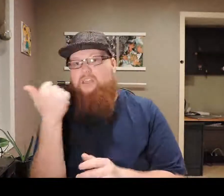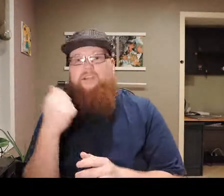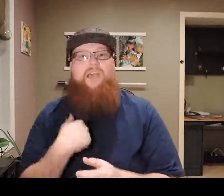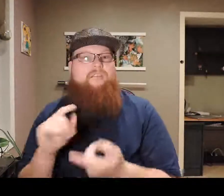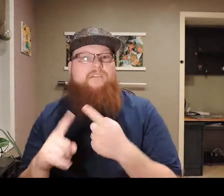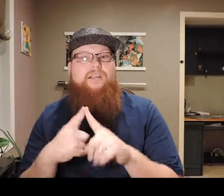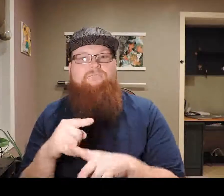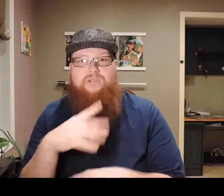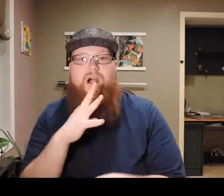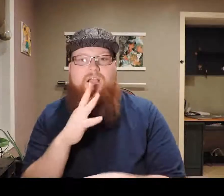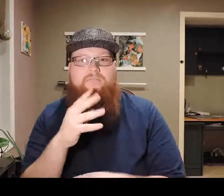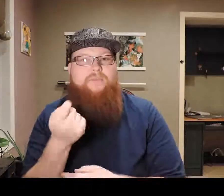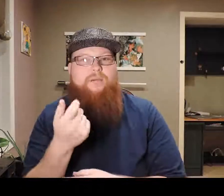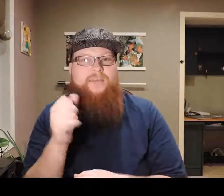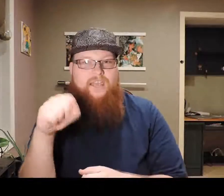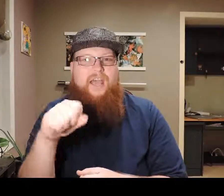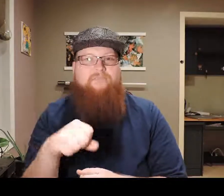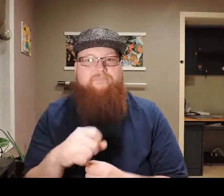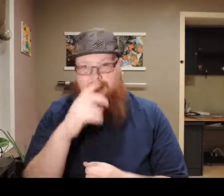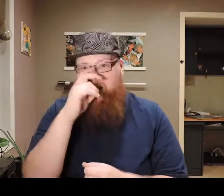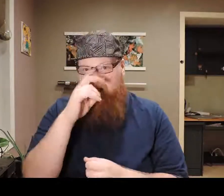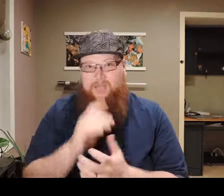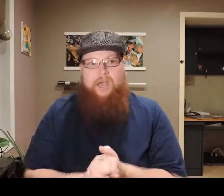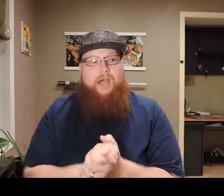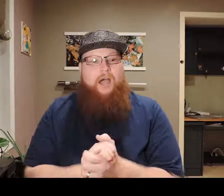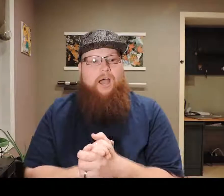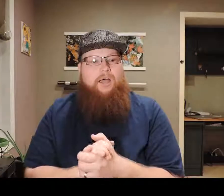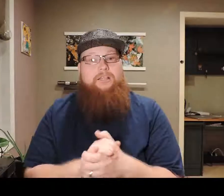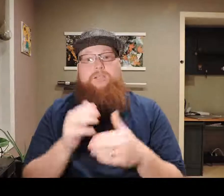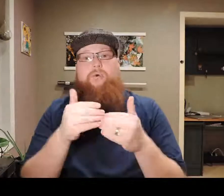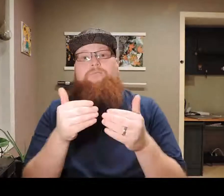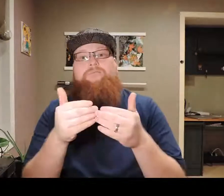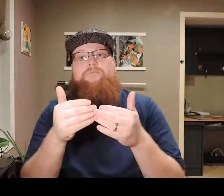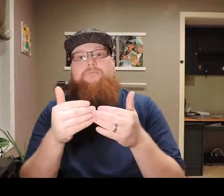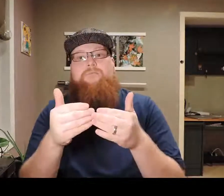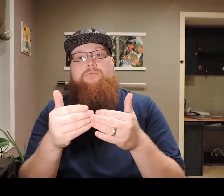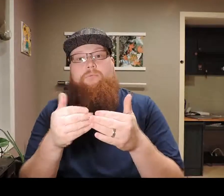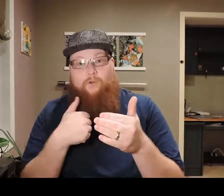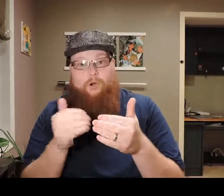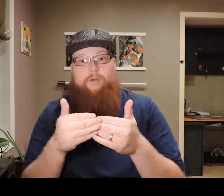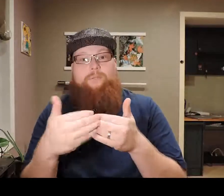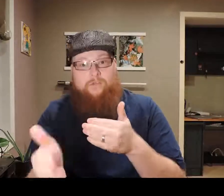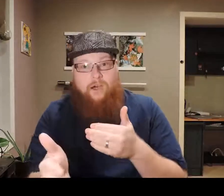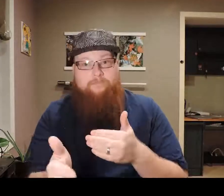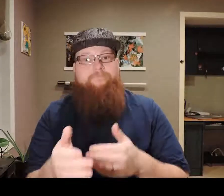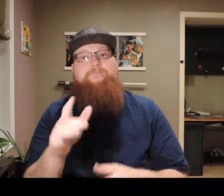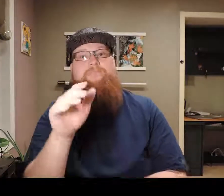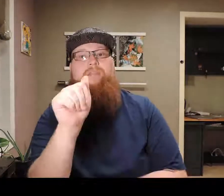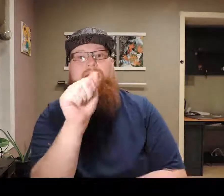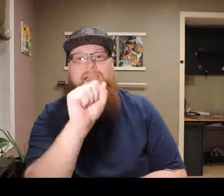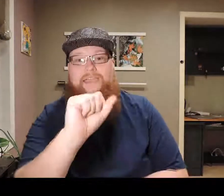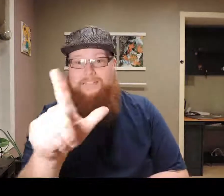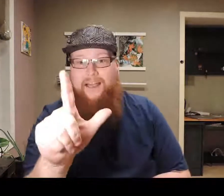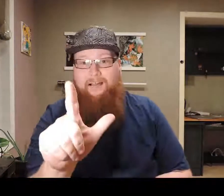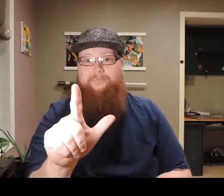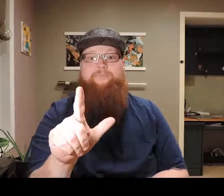Others have friends talk a little bit, yeah. So, before we move on, ASL.